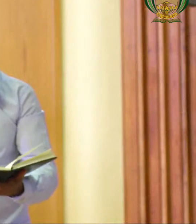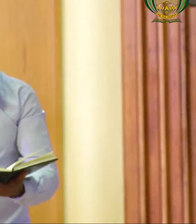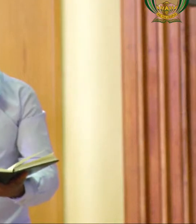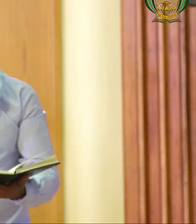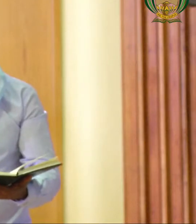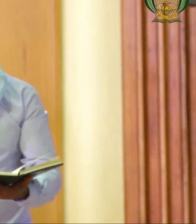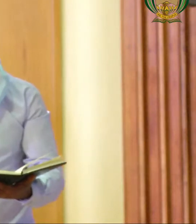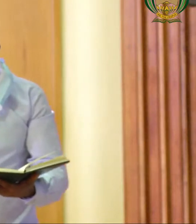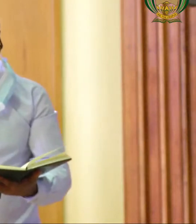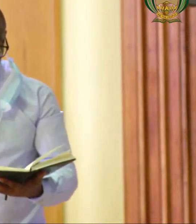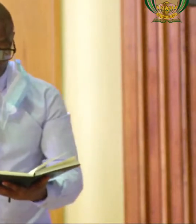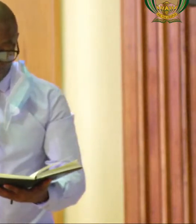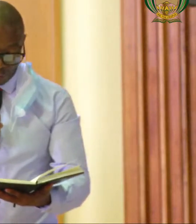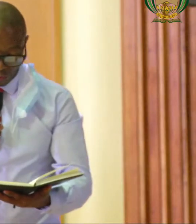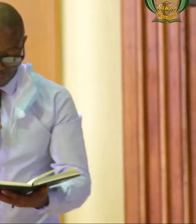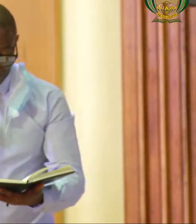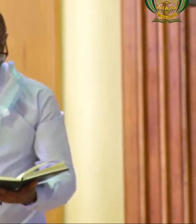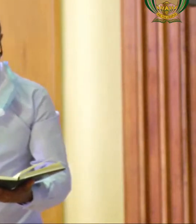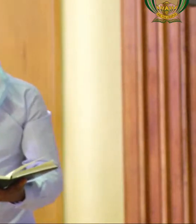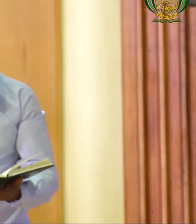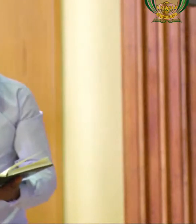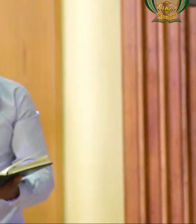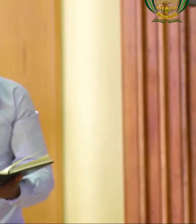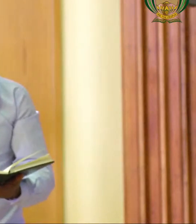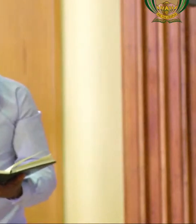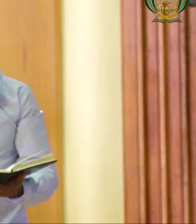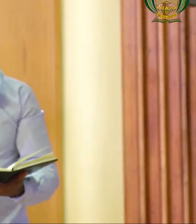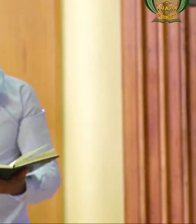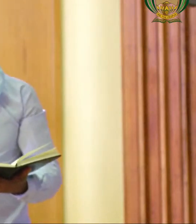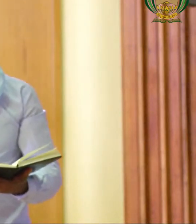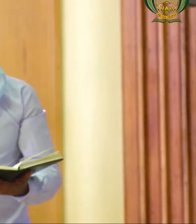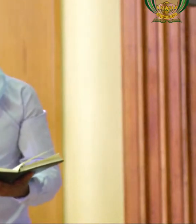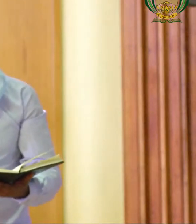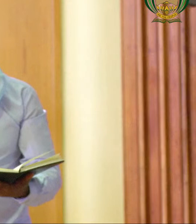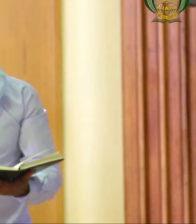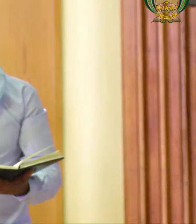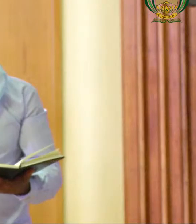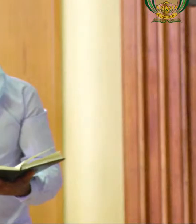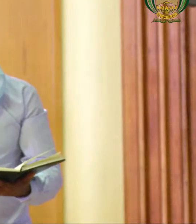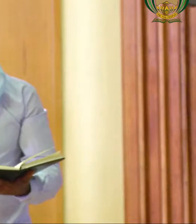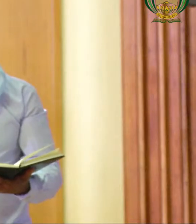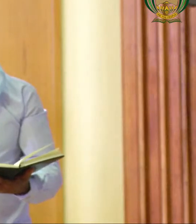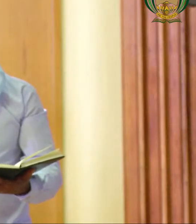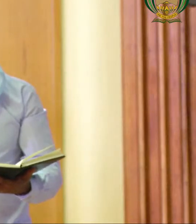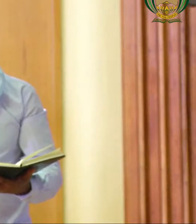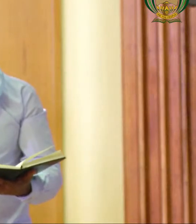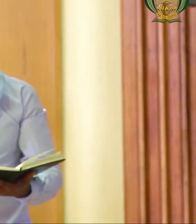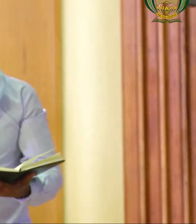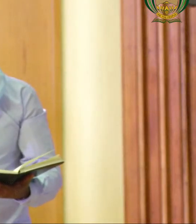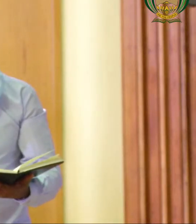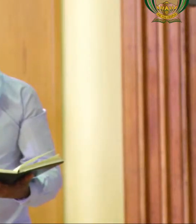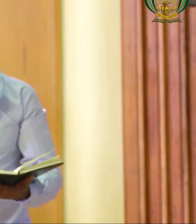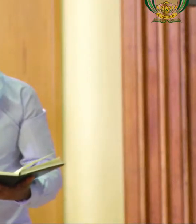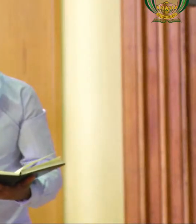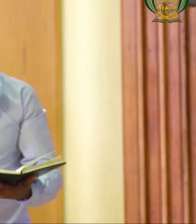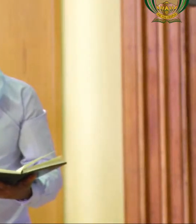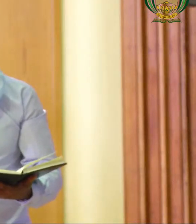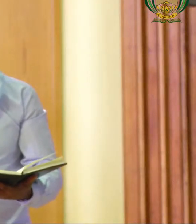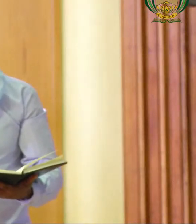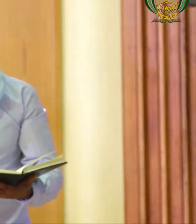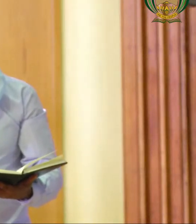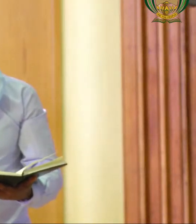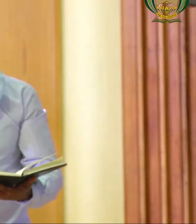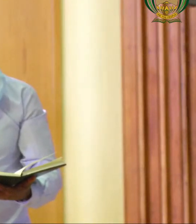have afforded the other one with a standard 3 to become a president? He says that we support the